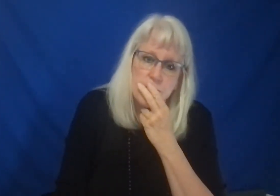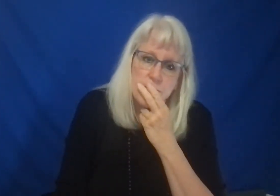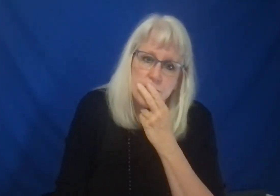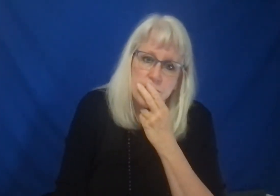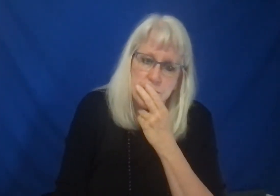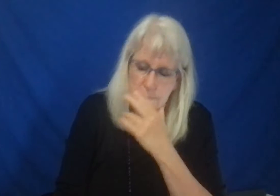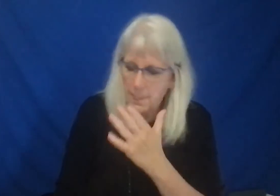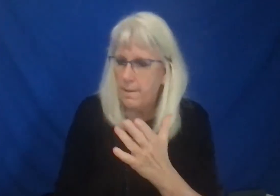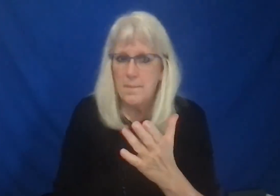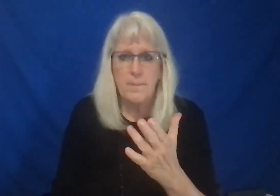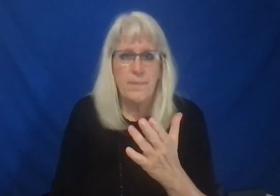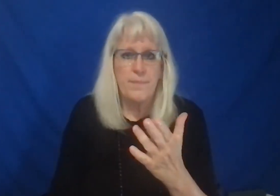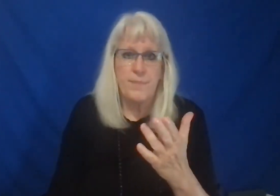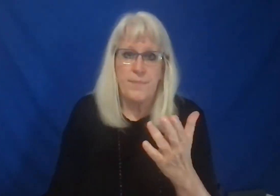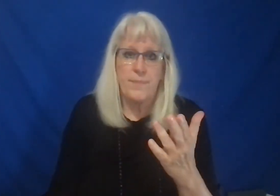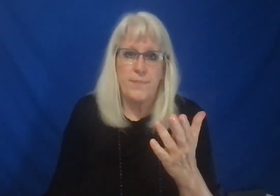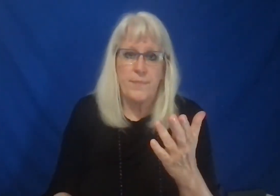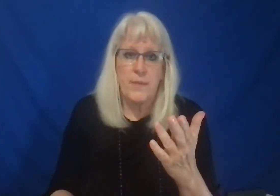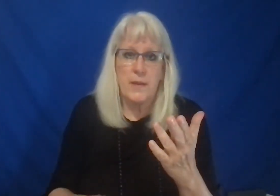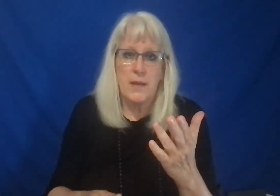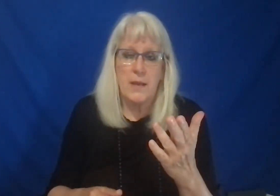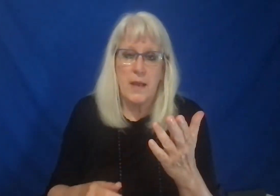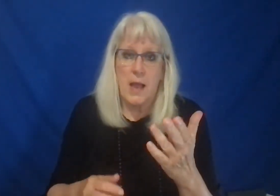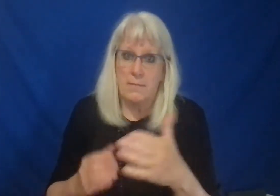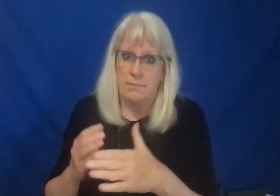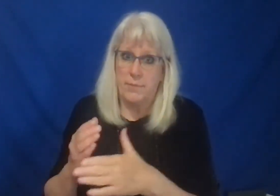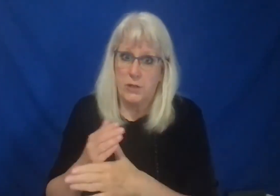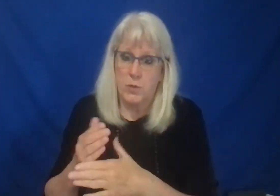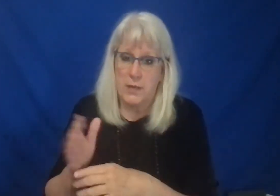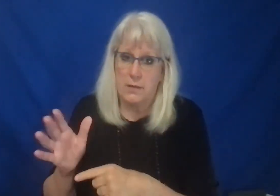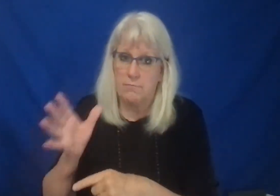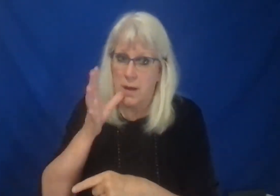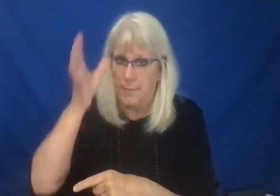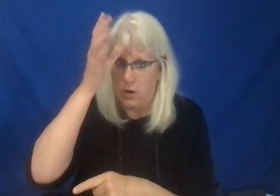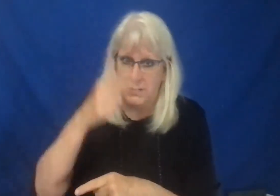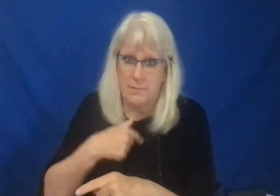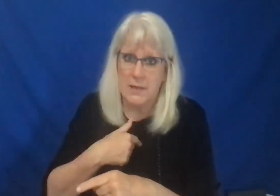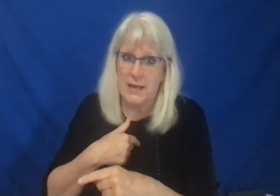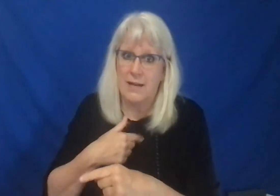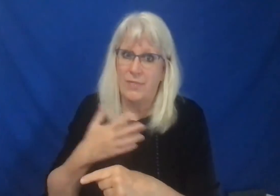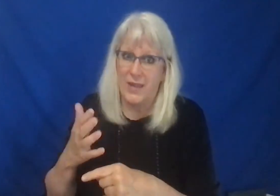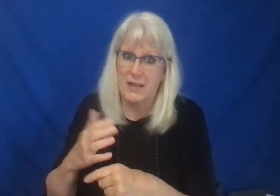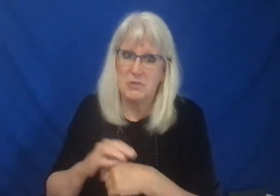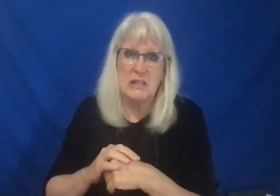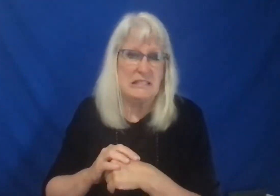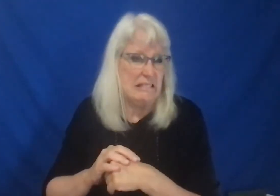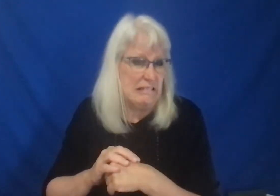And things were just really messy between my parents and me. And by working